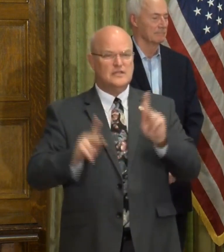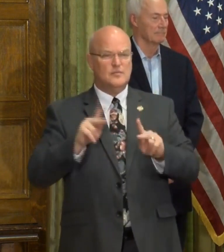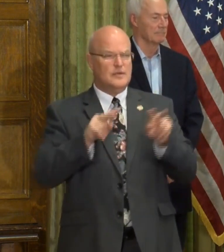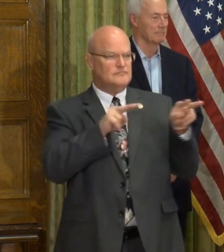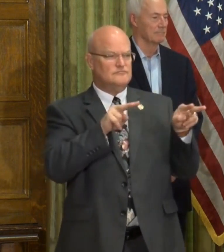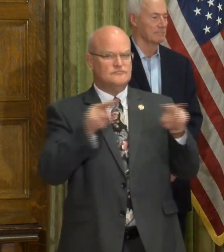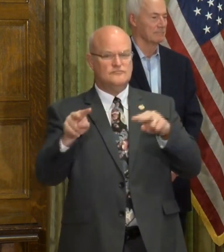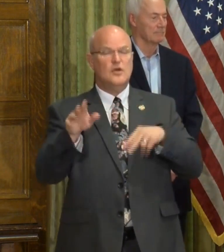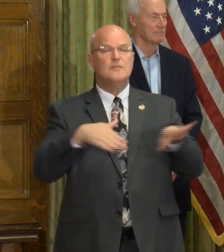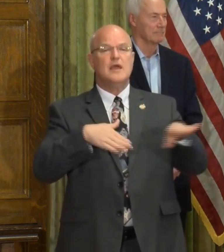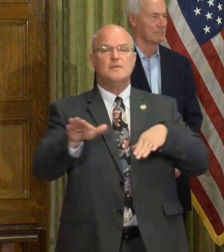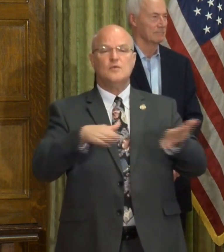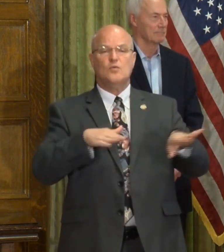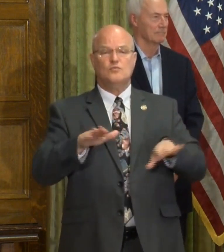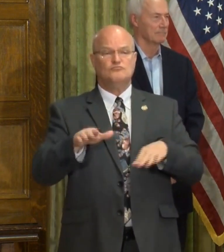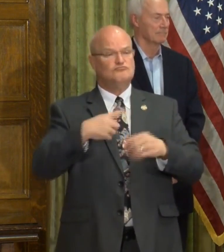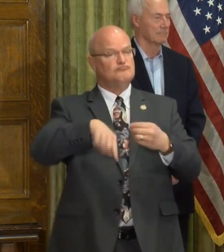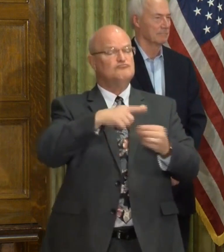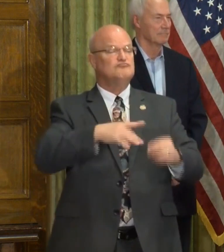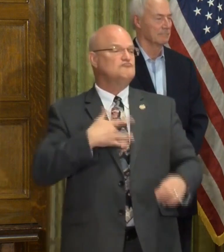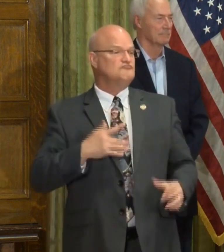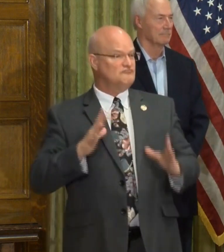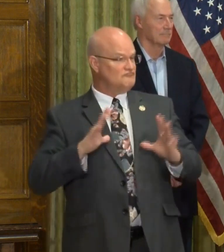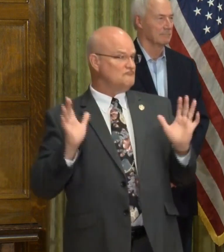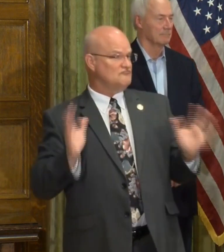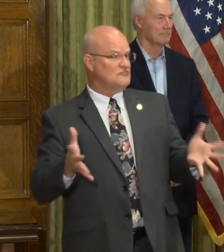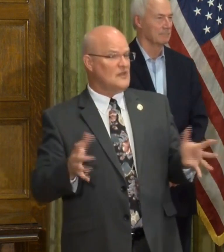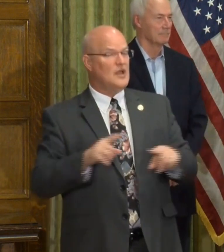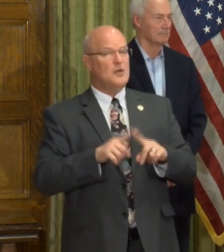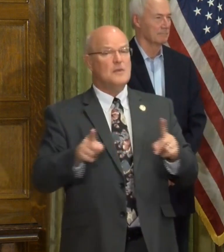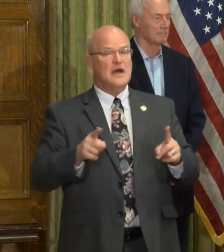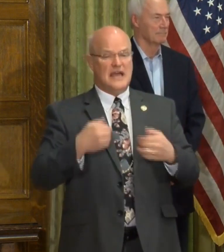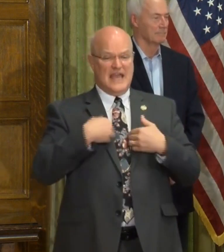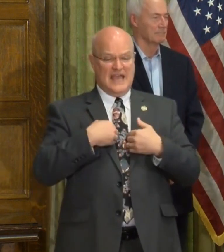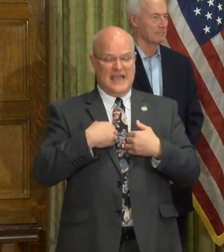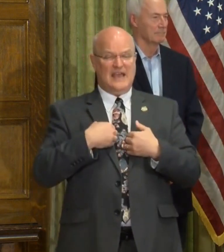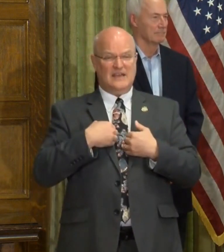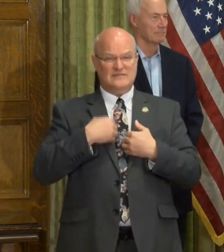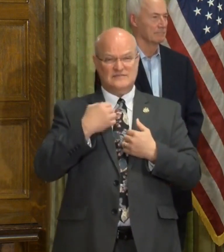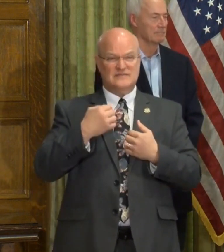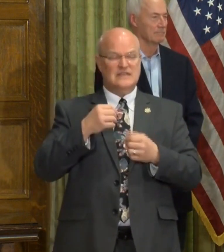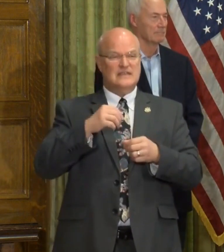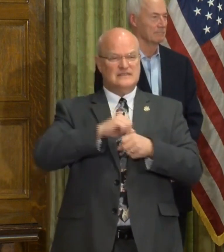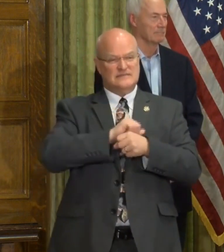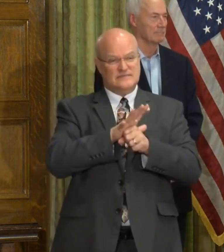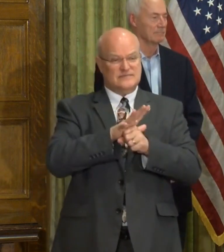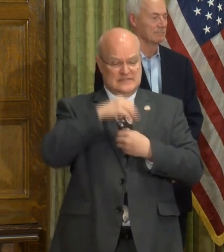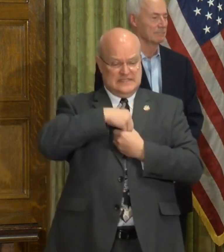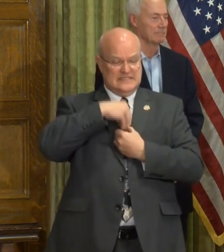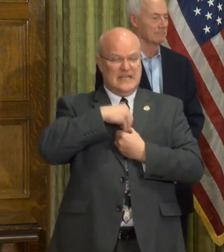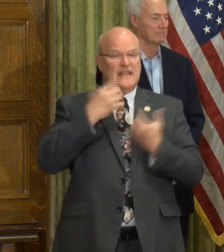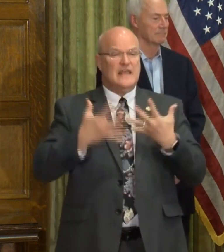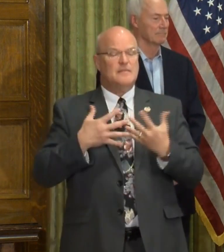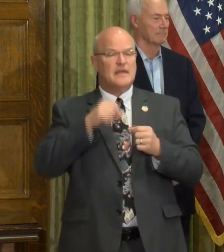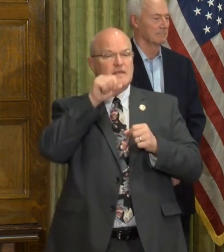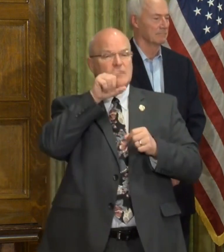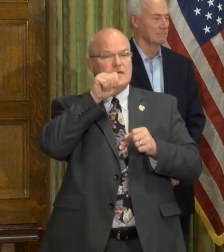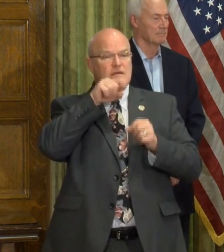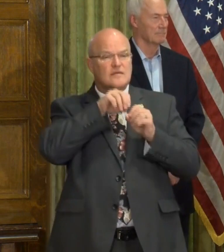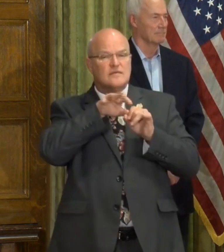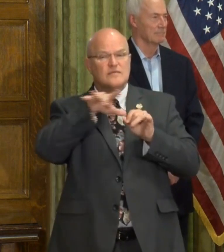similar. So people may be walking around feeling fine, but if they're infected, they may be producing small